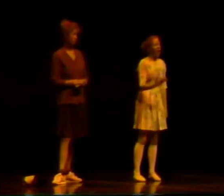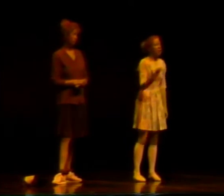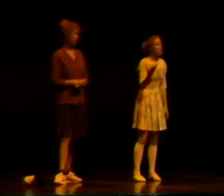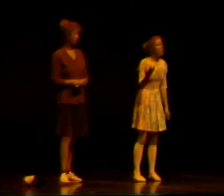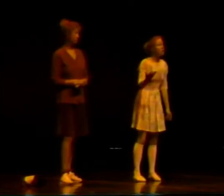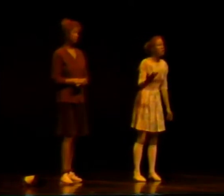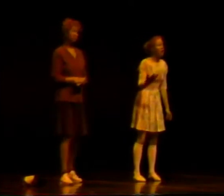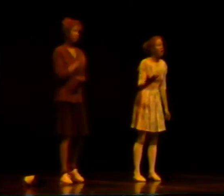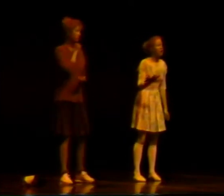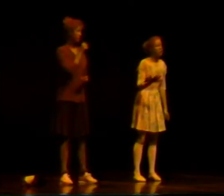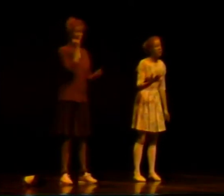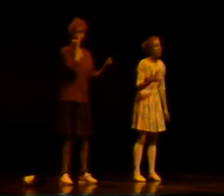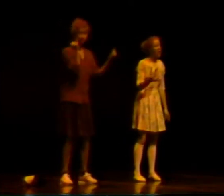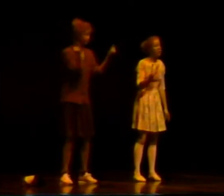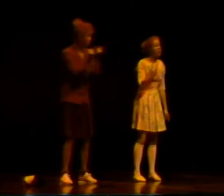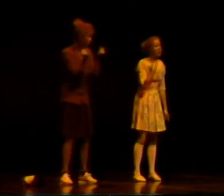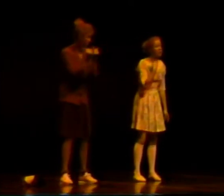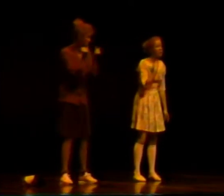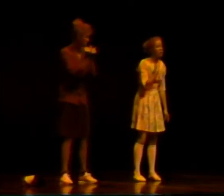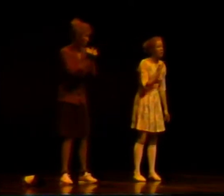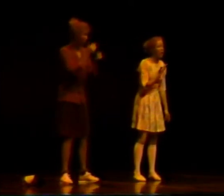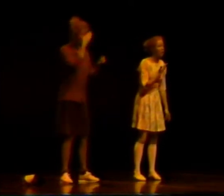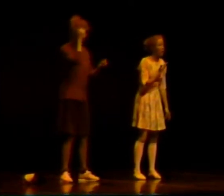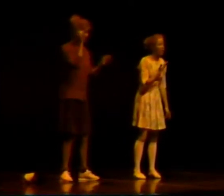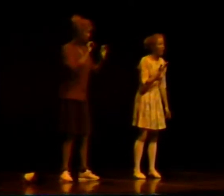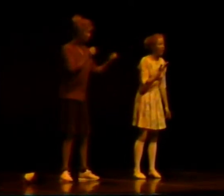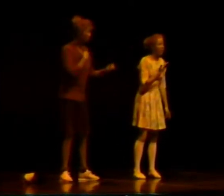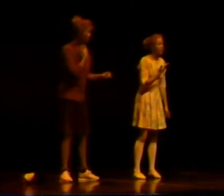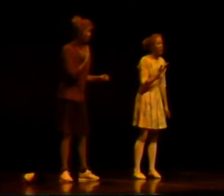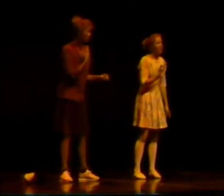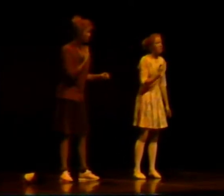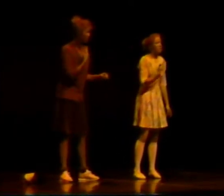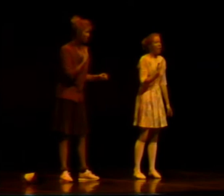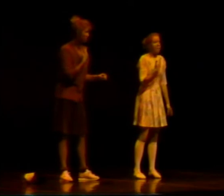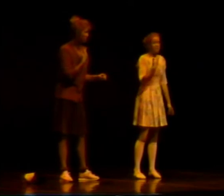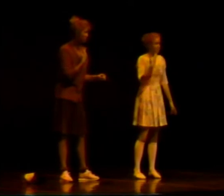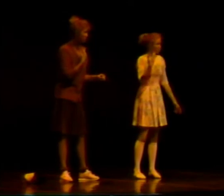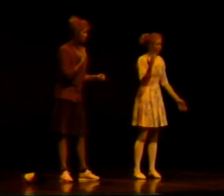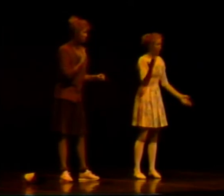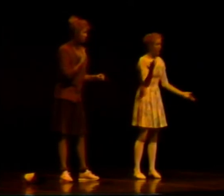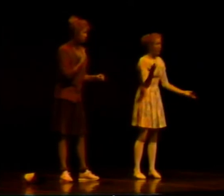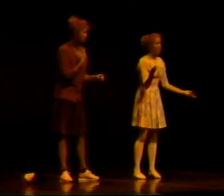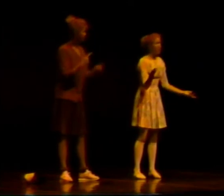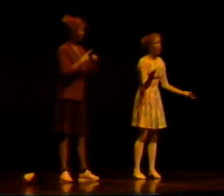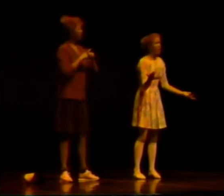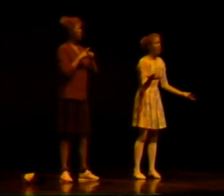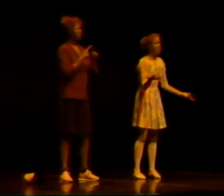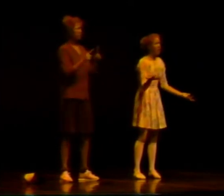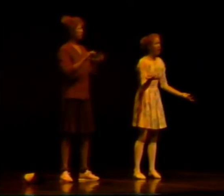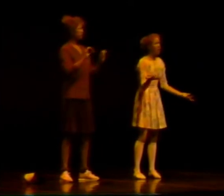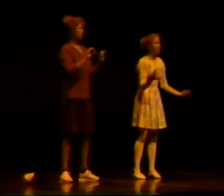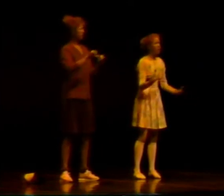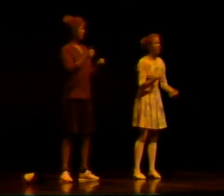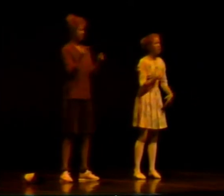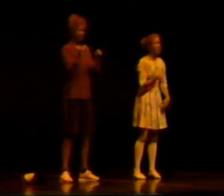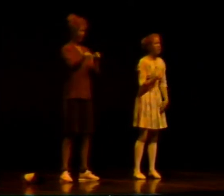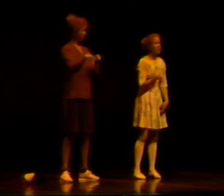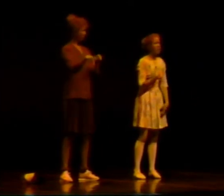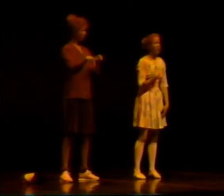She wasn't talking to herself because there was no sound coming out. But there was no one else there, or at least I didn't